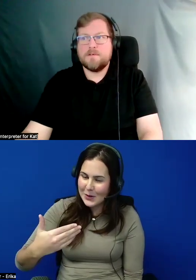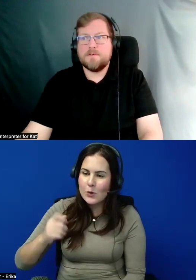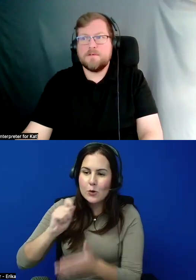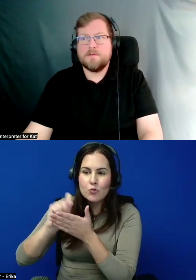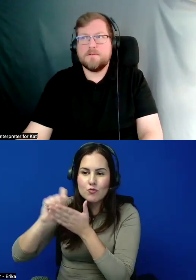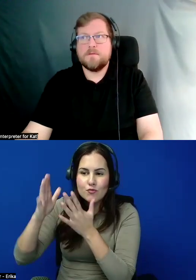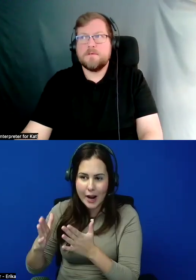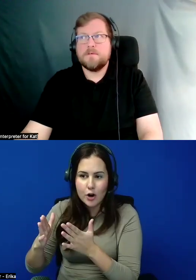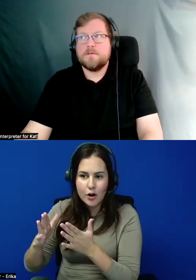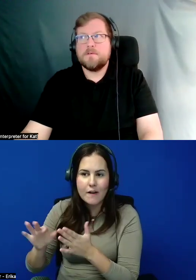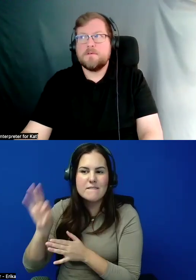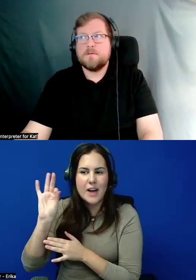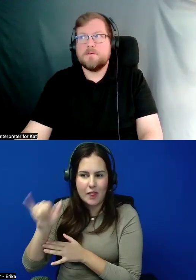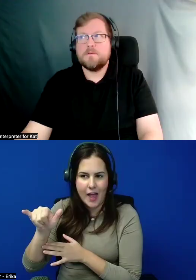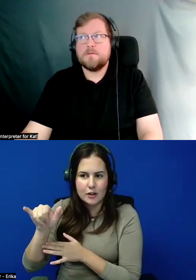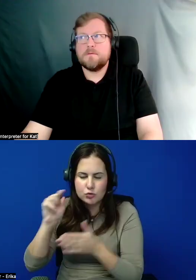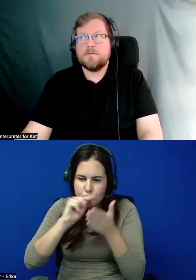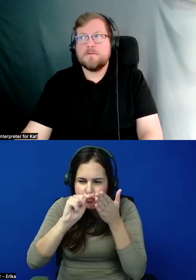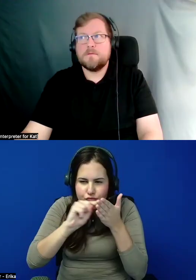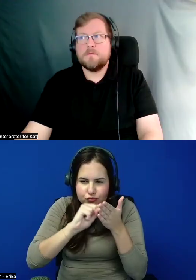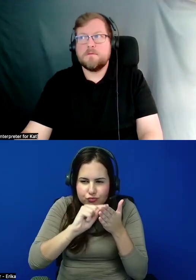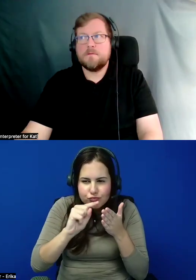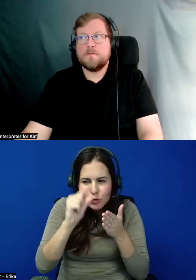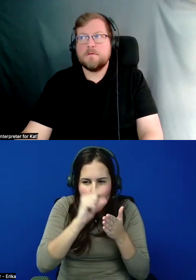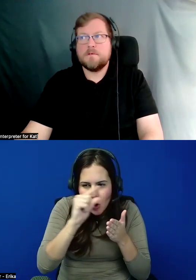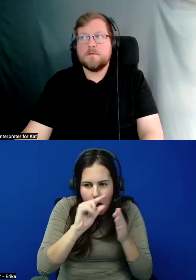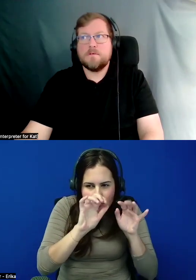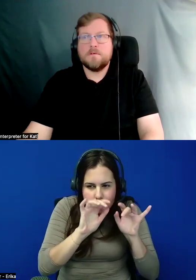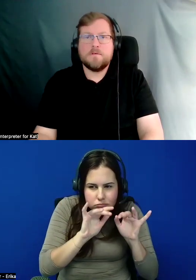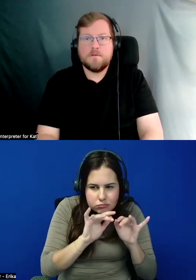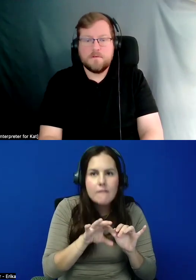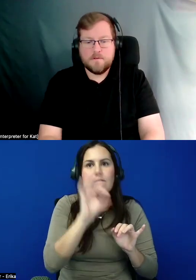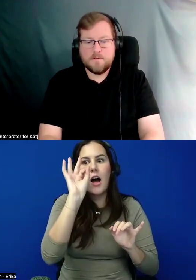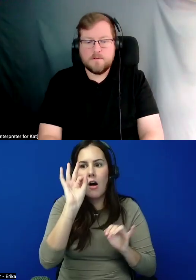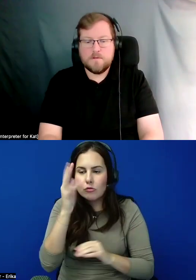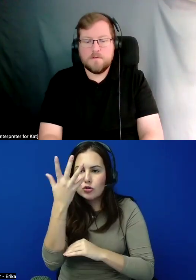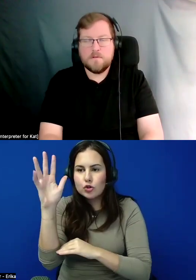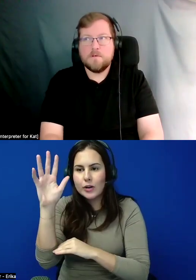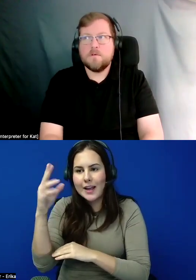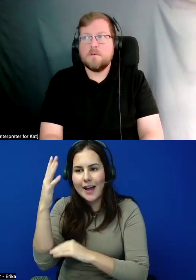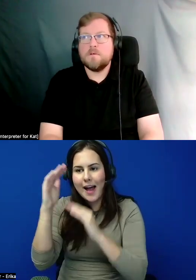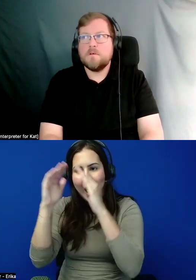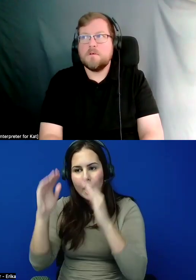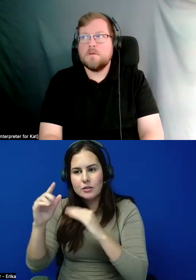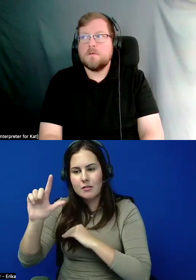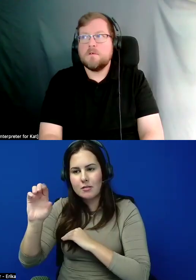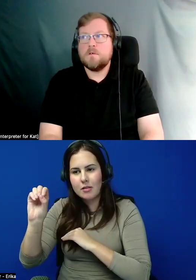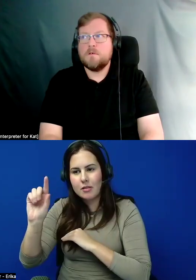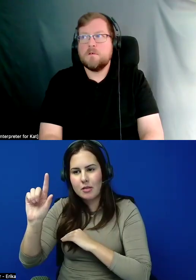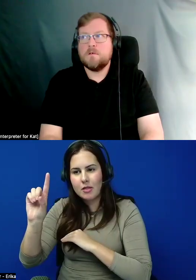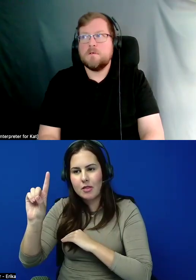found that from her internet research. It's called the Treehouse Lodge, and it's a very